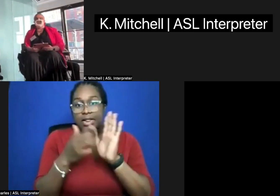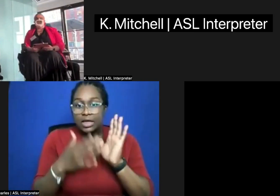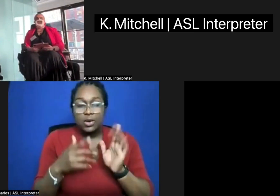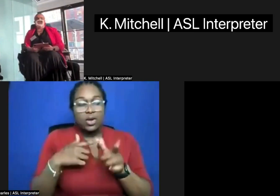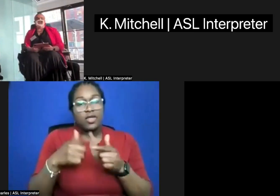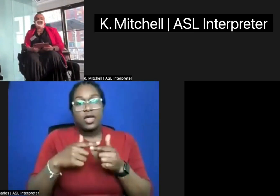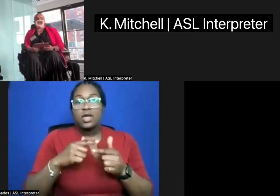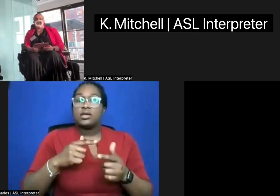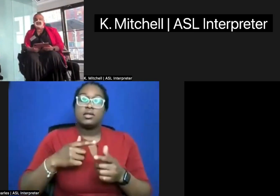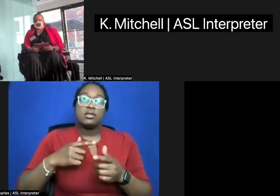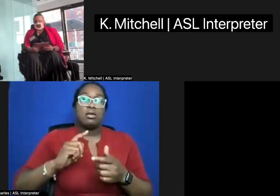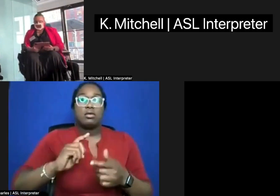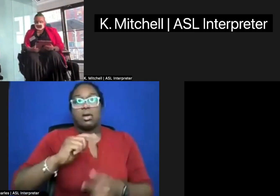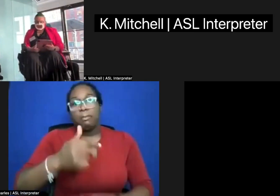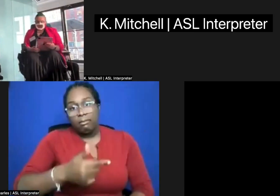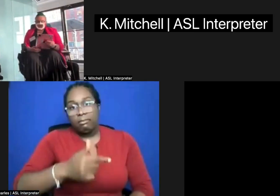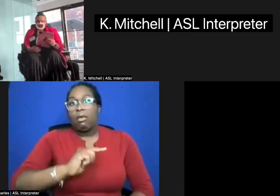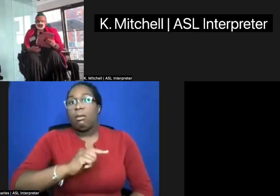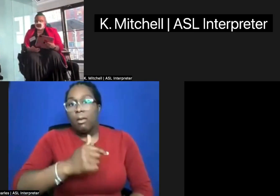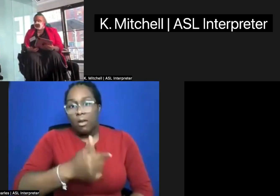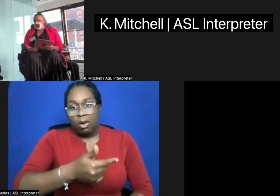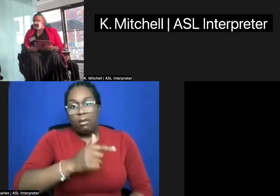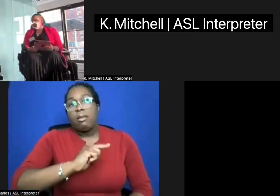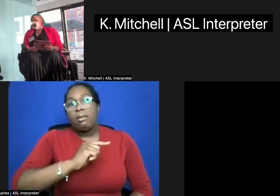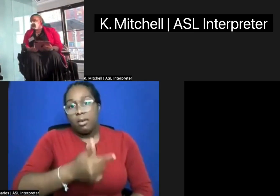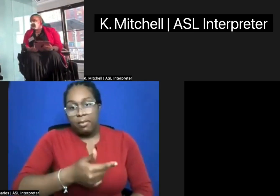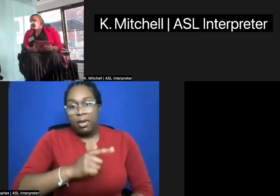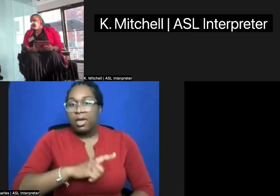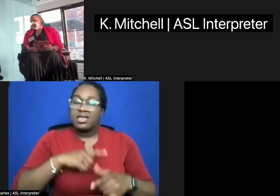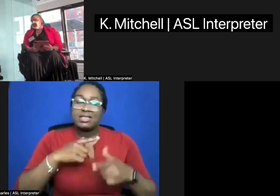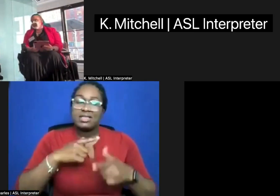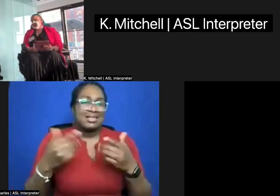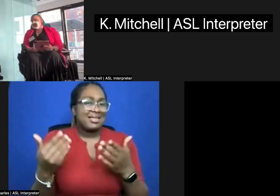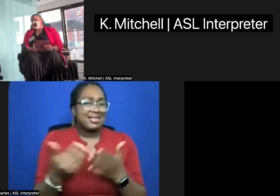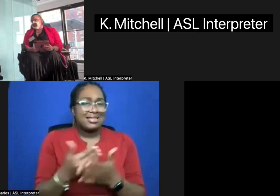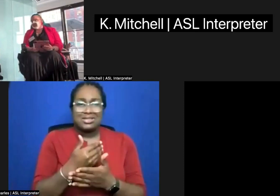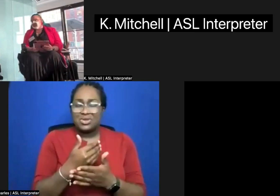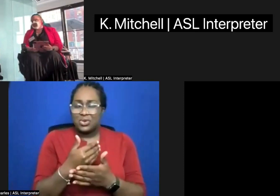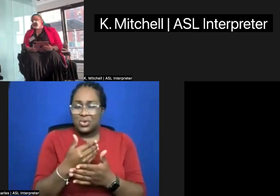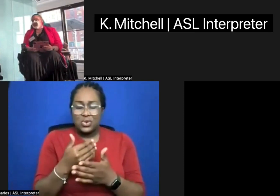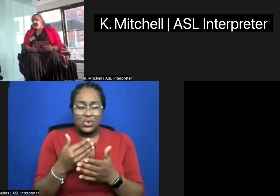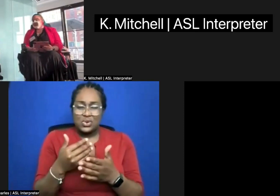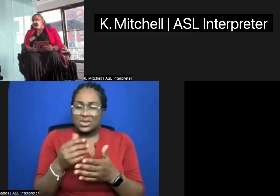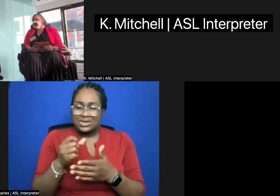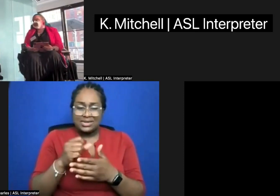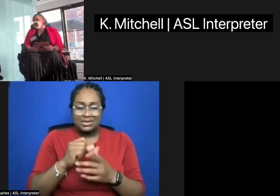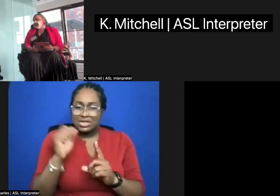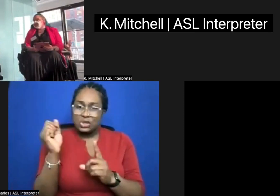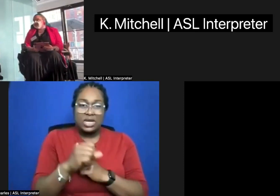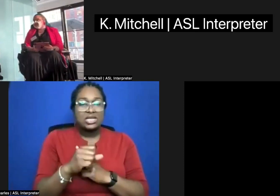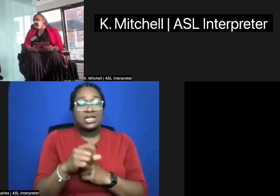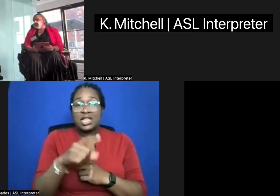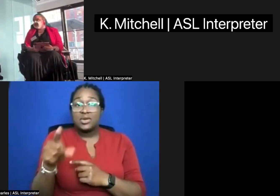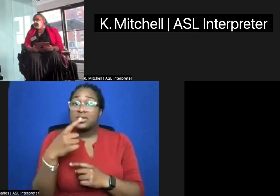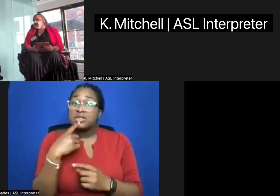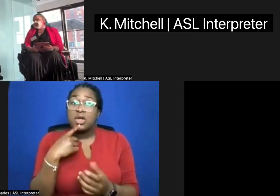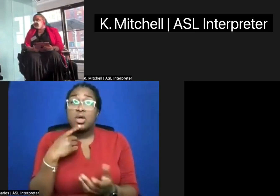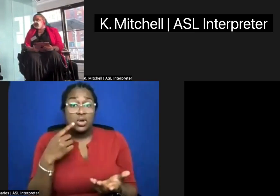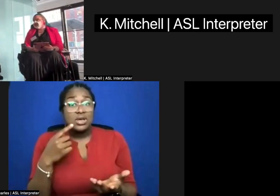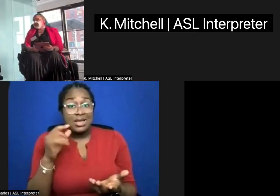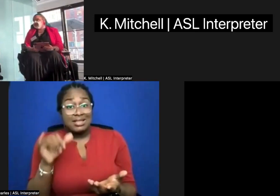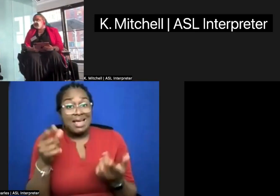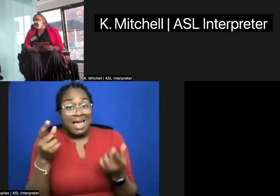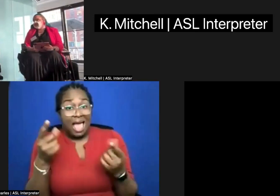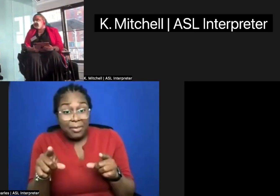to support you. We're there to give you a whole team saying that this was wrong, what happened to you, and we're going to do everything we can to make sure that